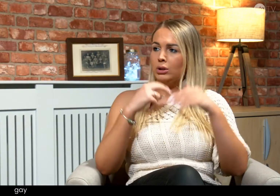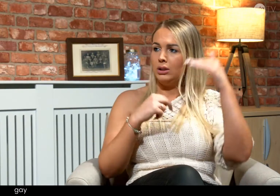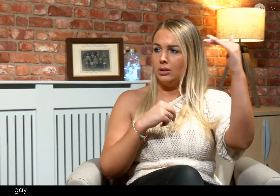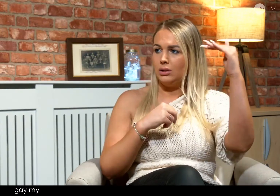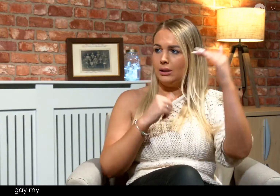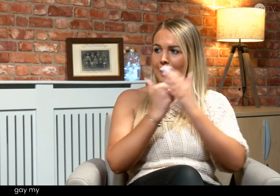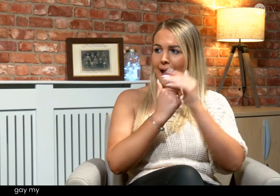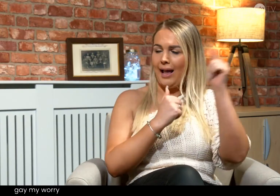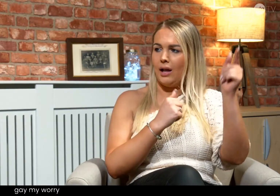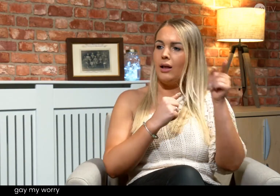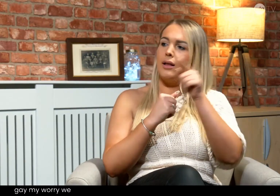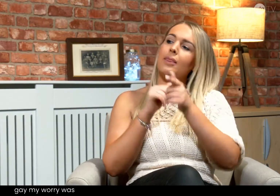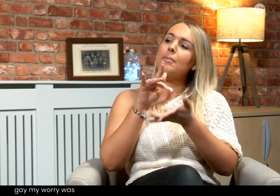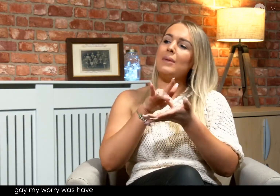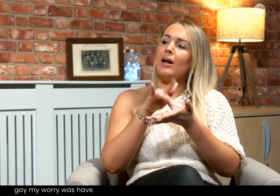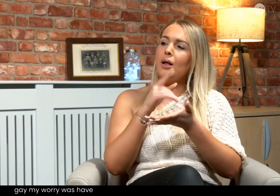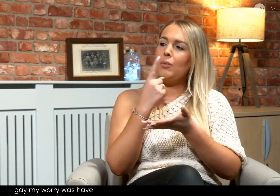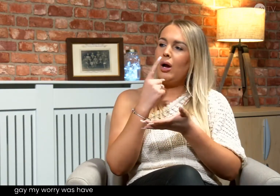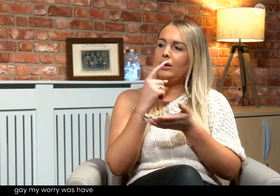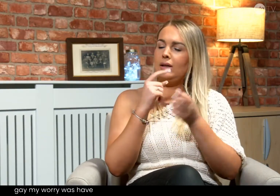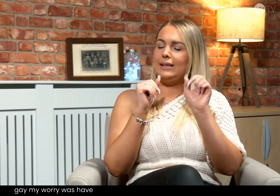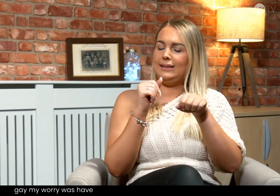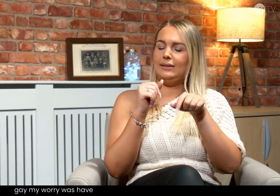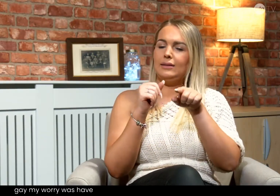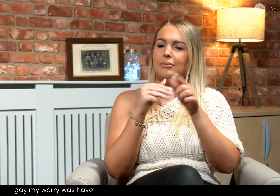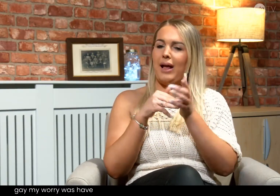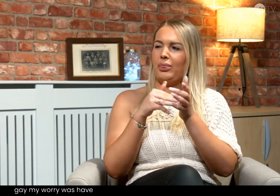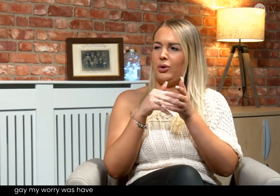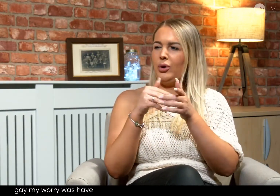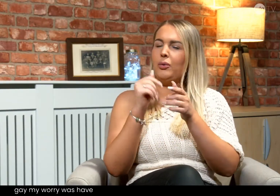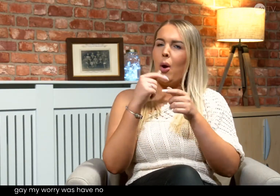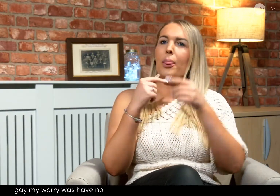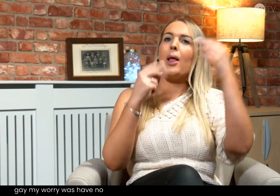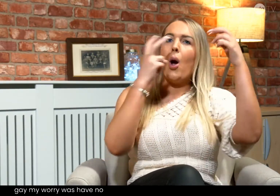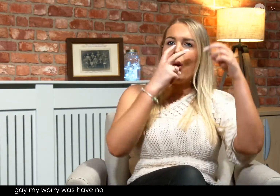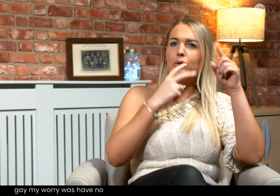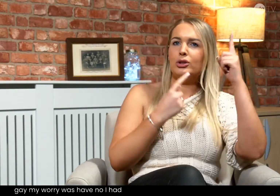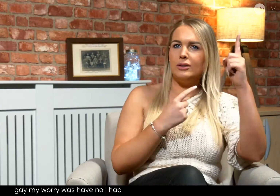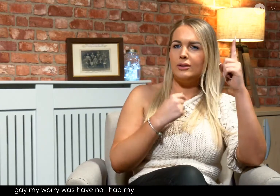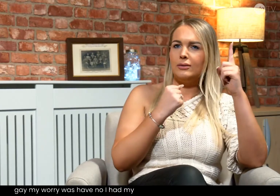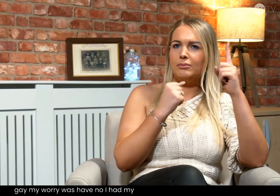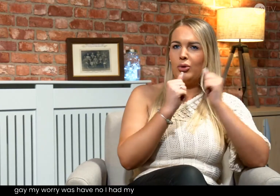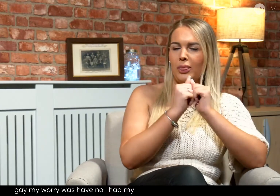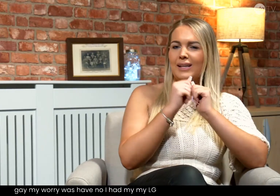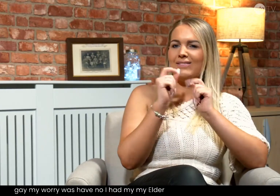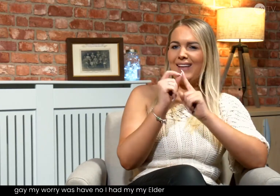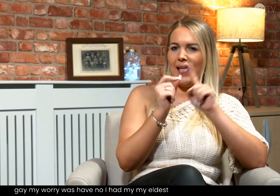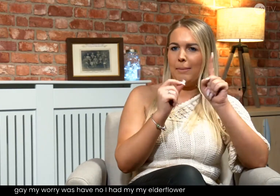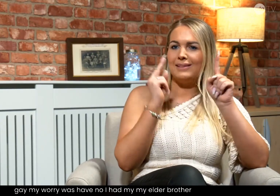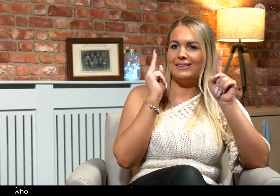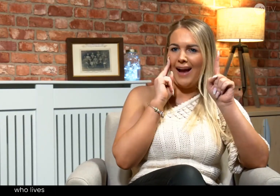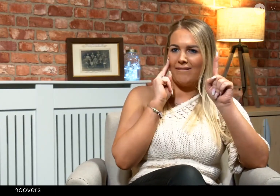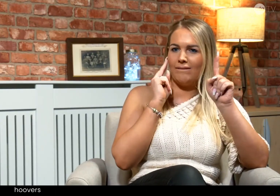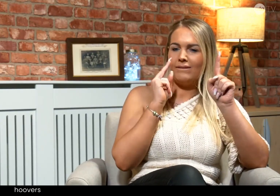have, you know, I had my elder brother who was gay, and